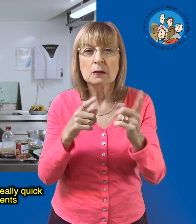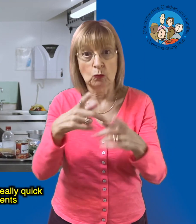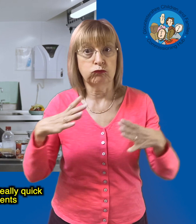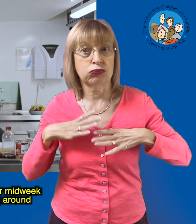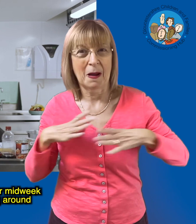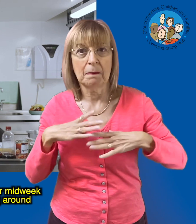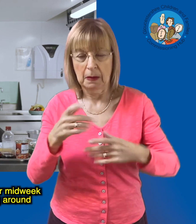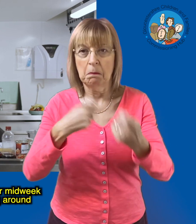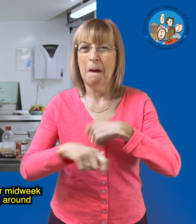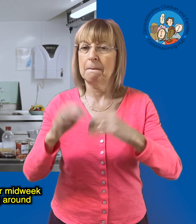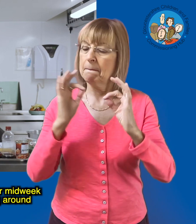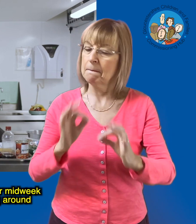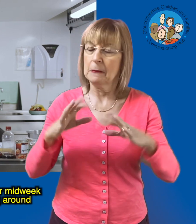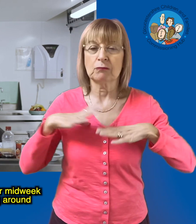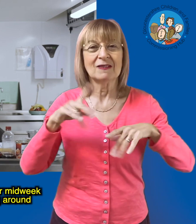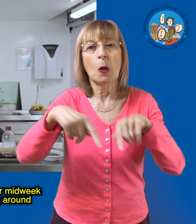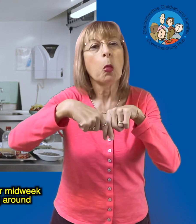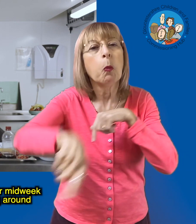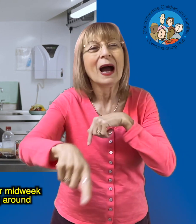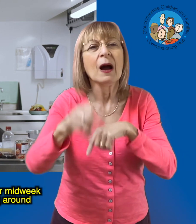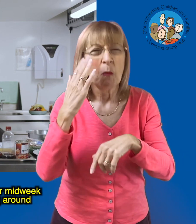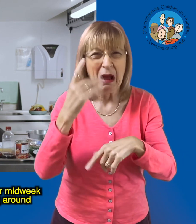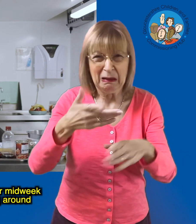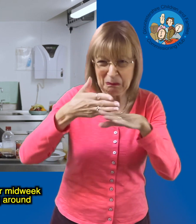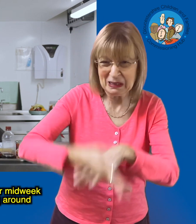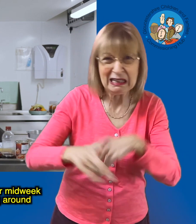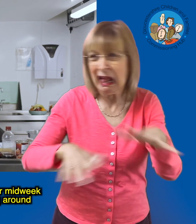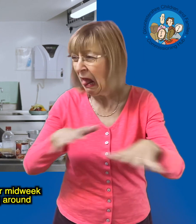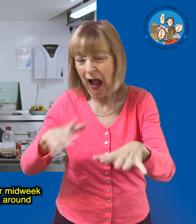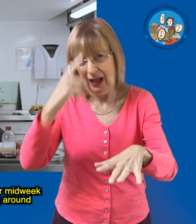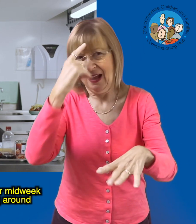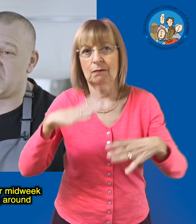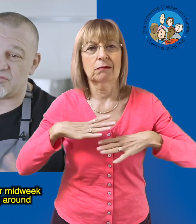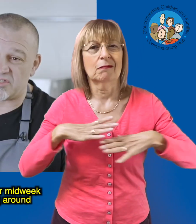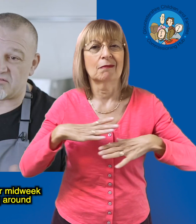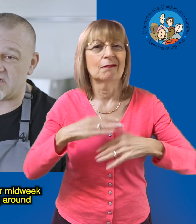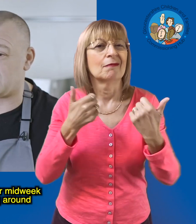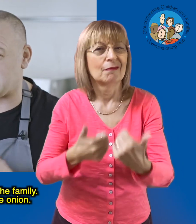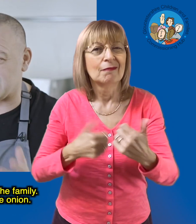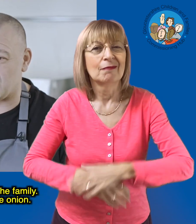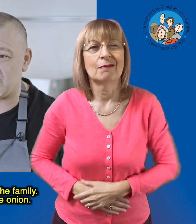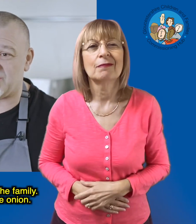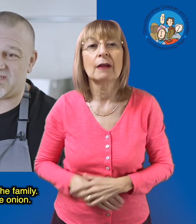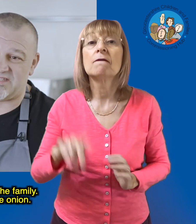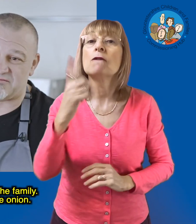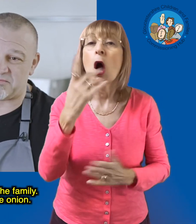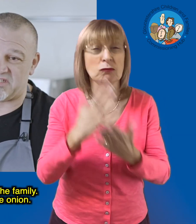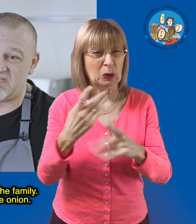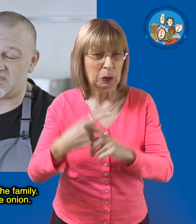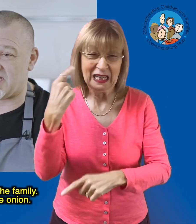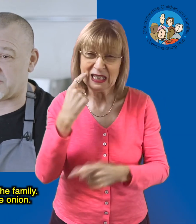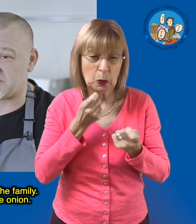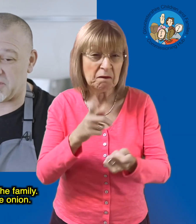main ingredients that you need to prep, and that makes it ideal for midweek, or if you've got little time and you're rushing around. This is a nice, quick, easy